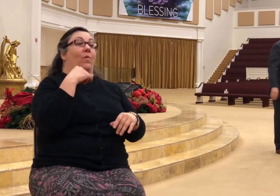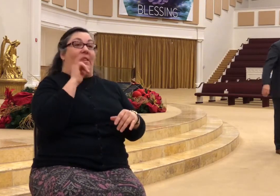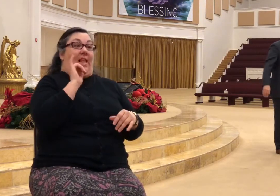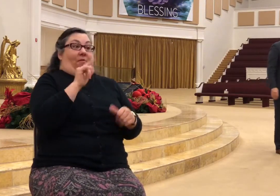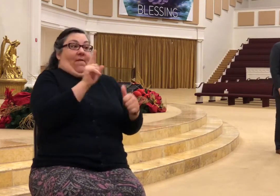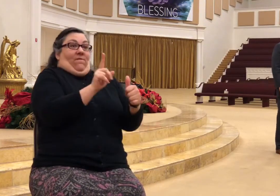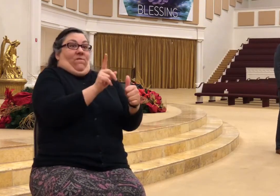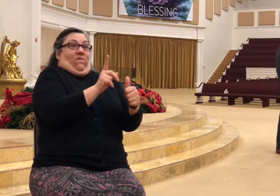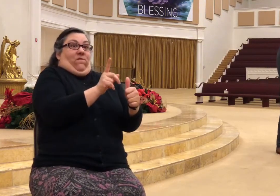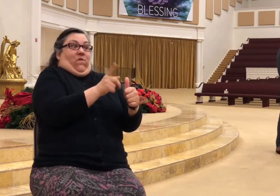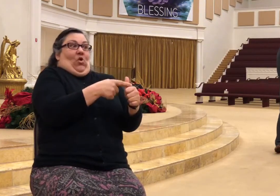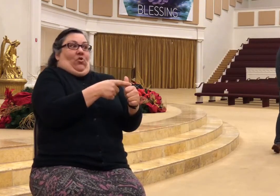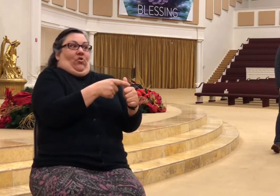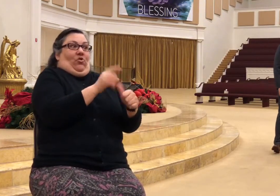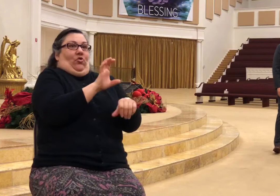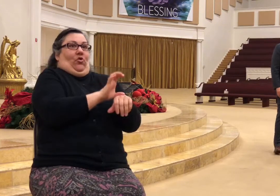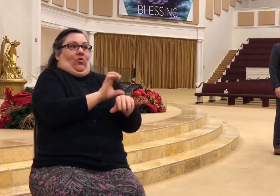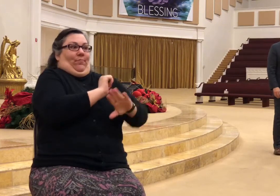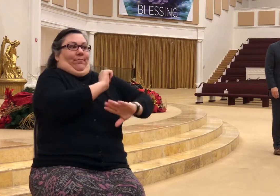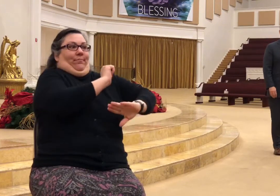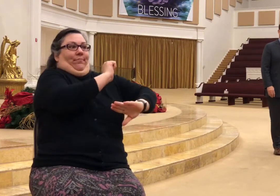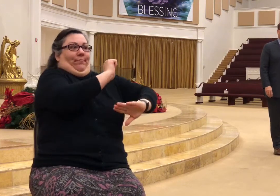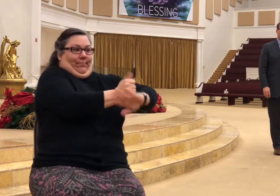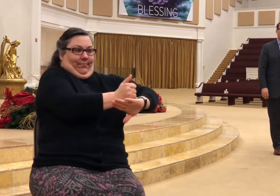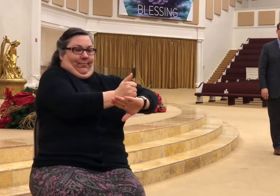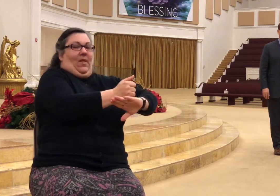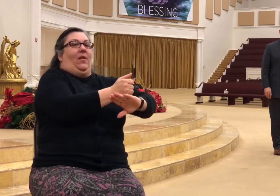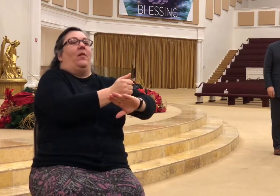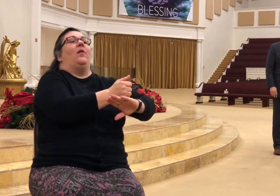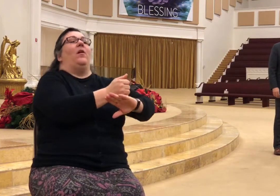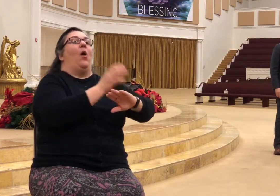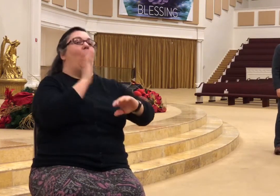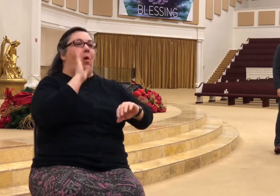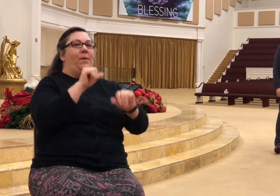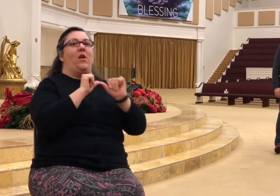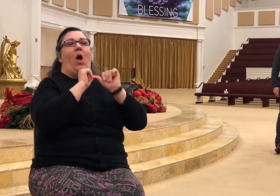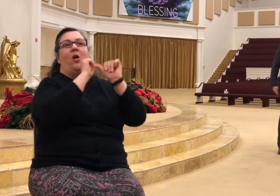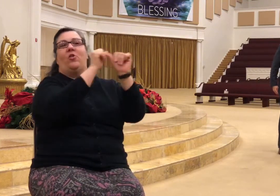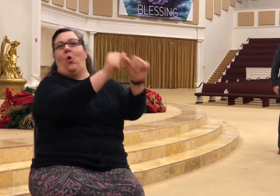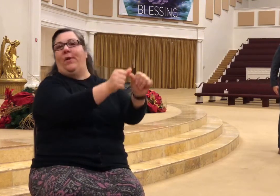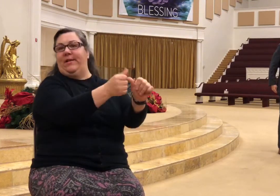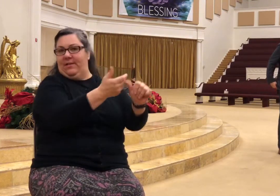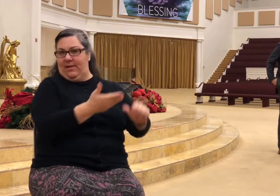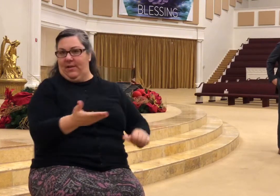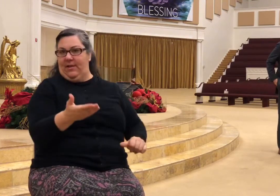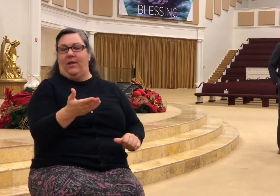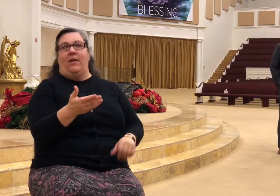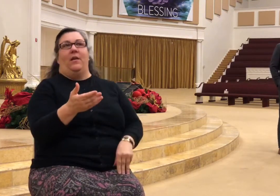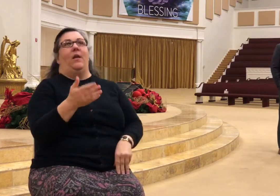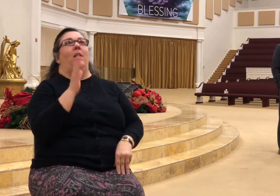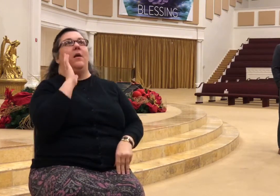launched. And it's going to be an ongoing thing that I think is going to be very, very